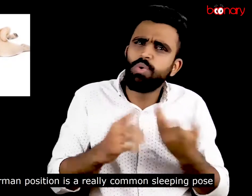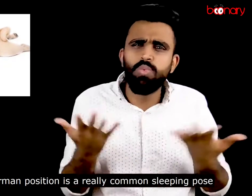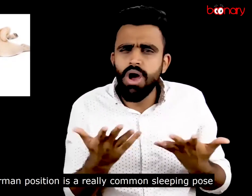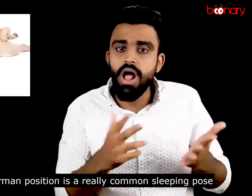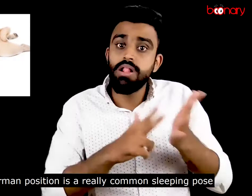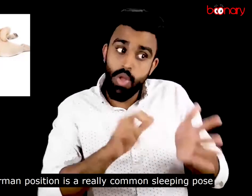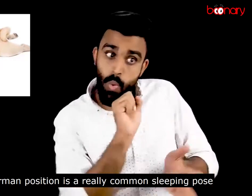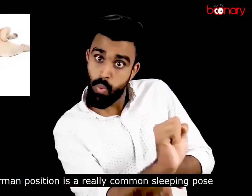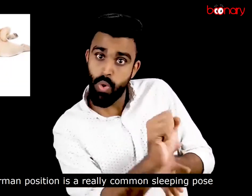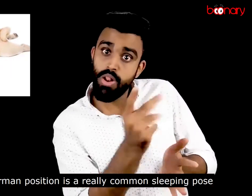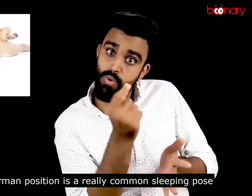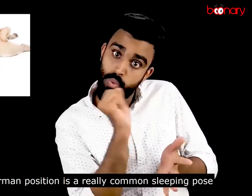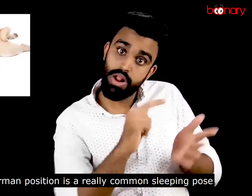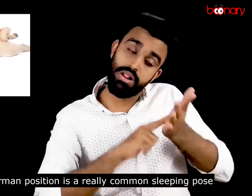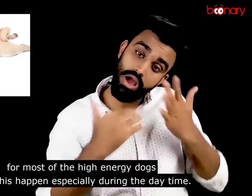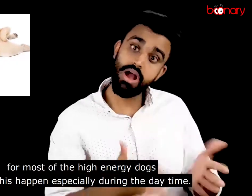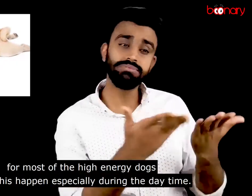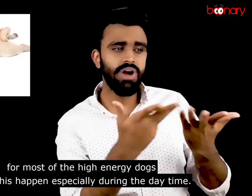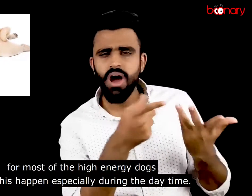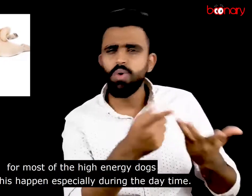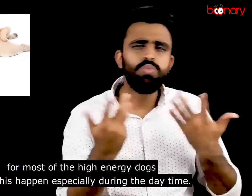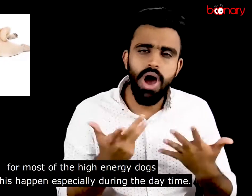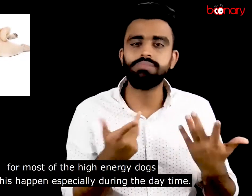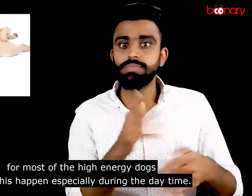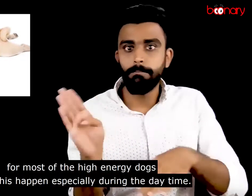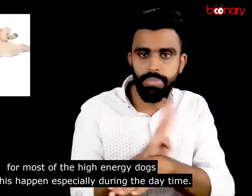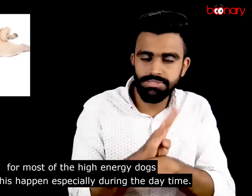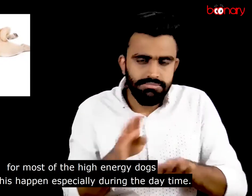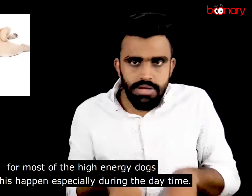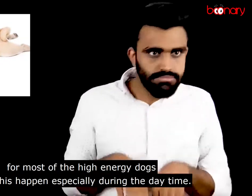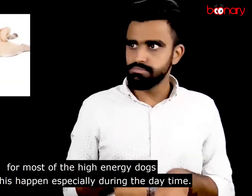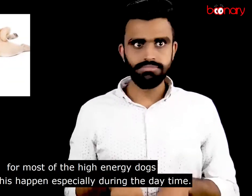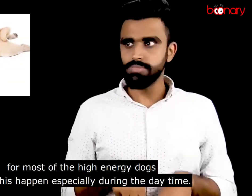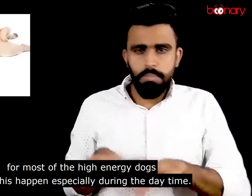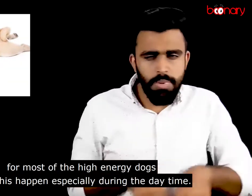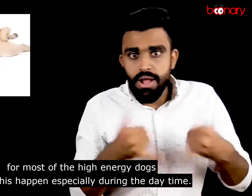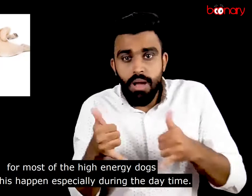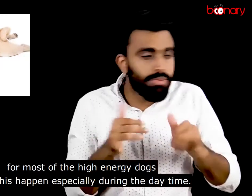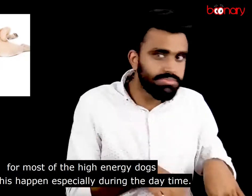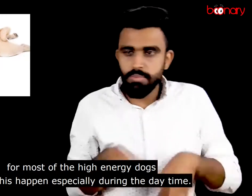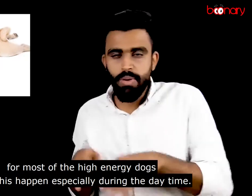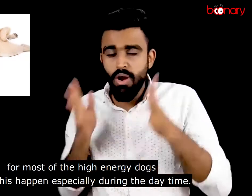common sleeping pose for most of the high-energy dogs, and this